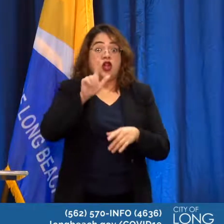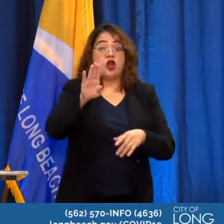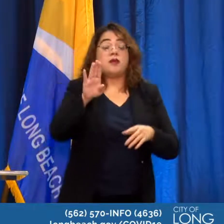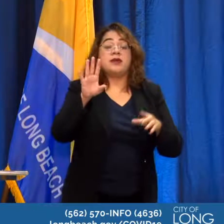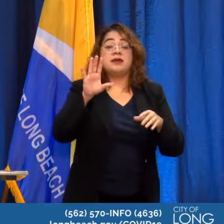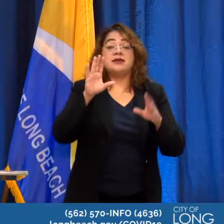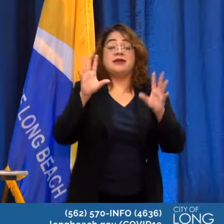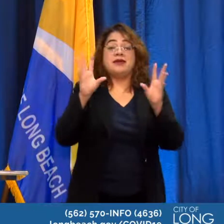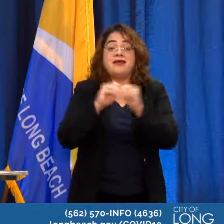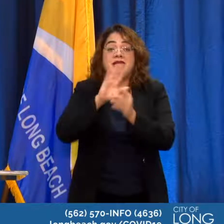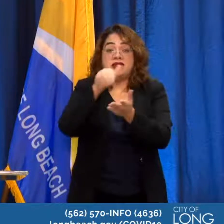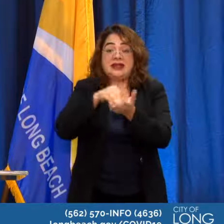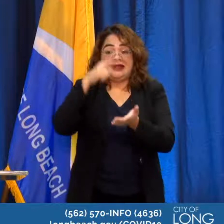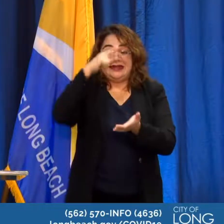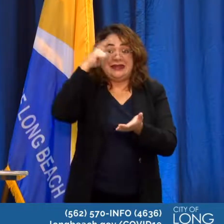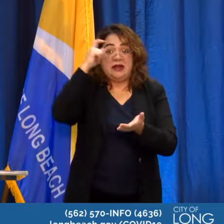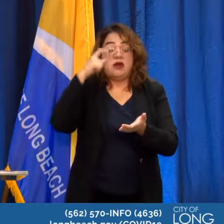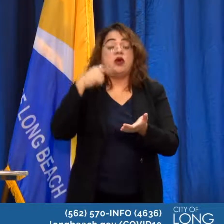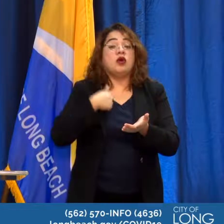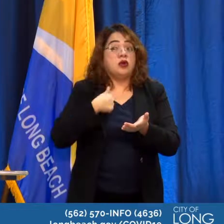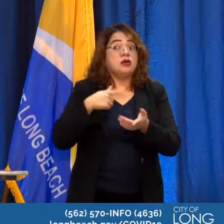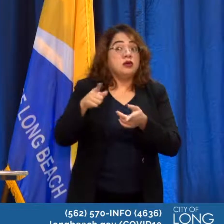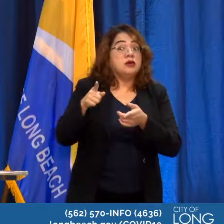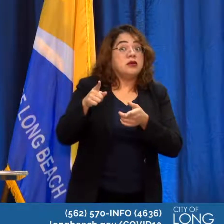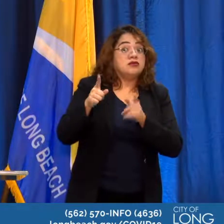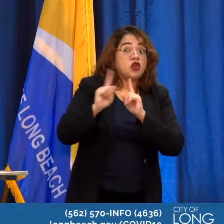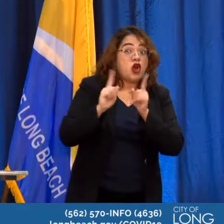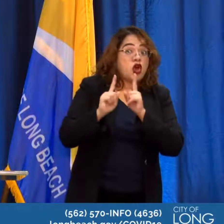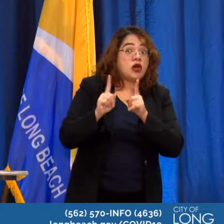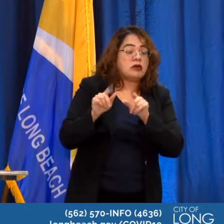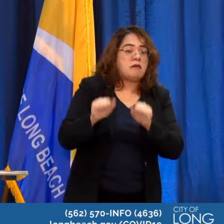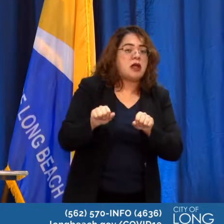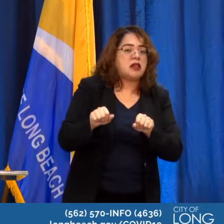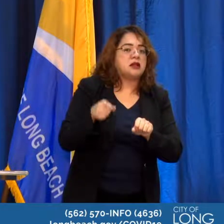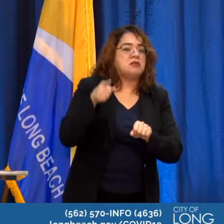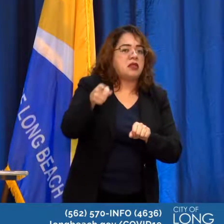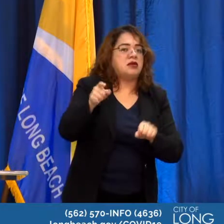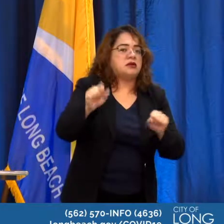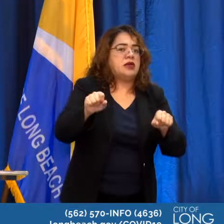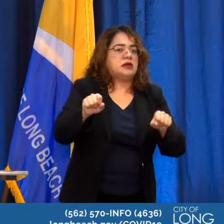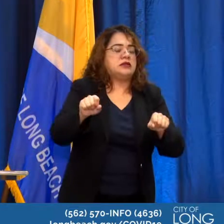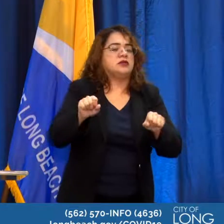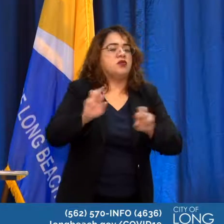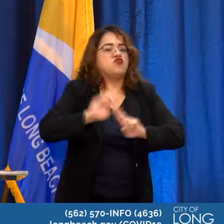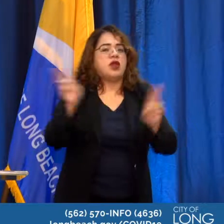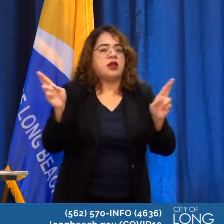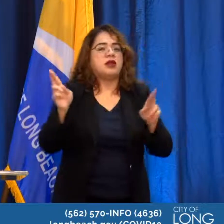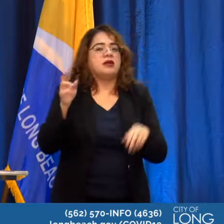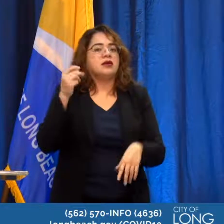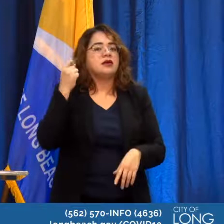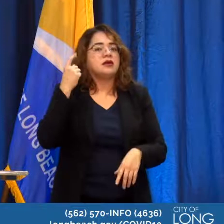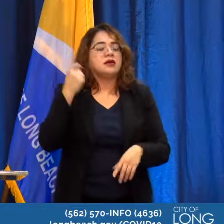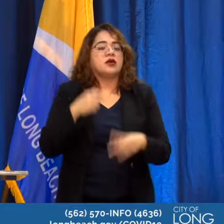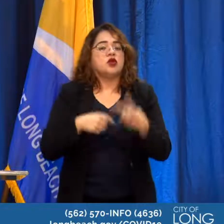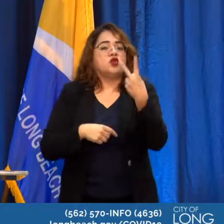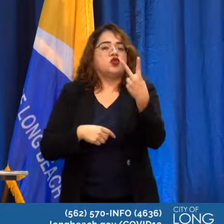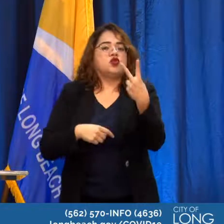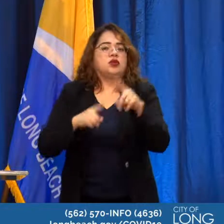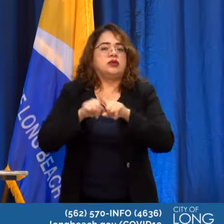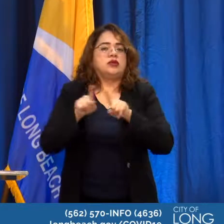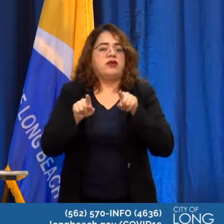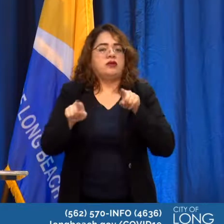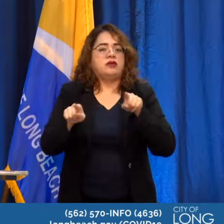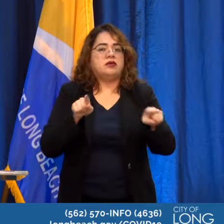center this summer, and we still have the ability to do that if we need to move in that direction. So we have identified 2 different sites, and we